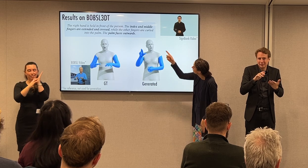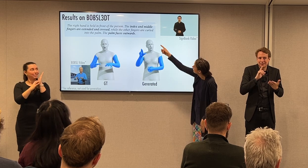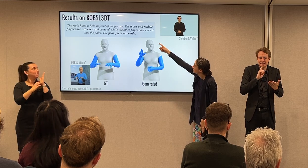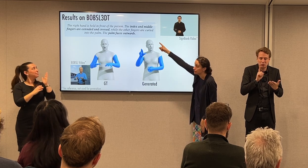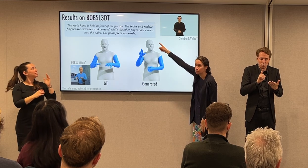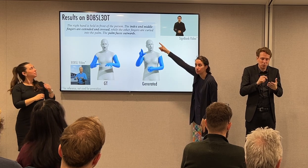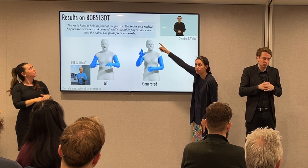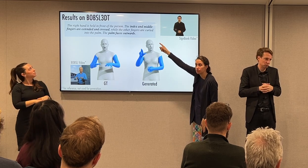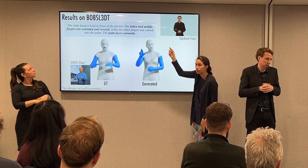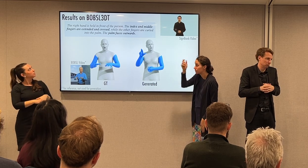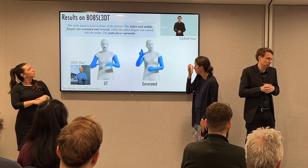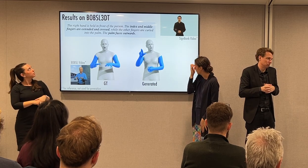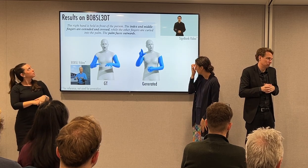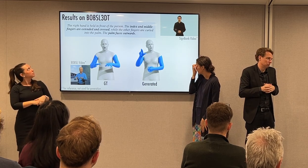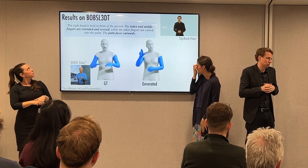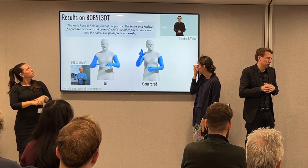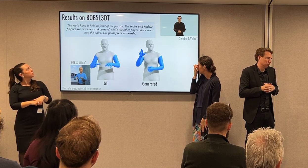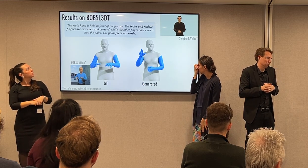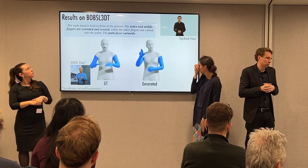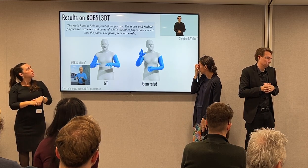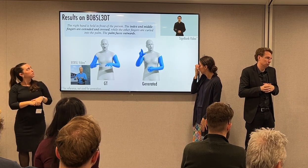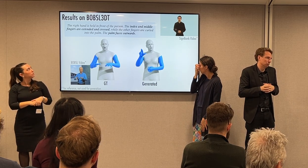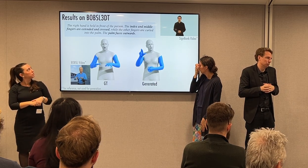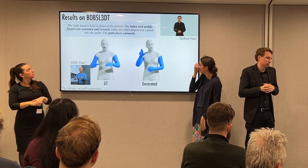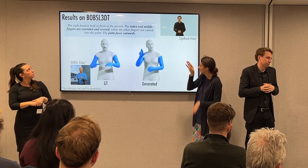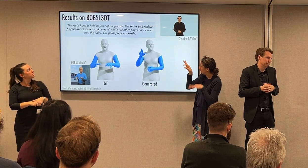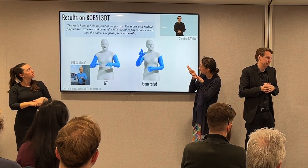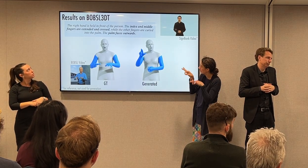part of the text are that the index and middle fingers are